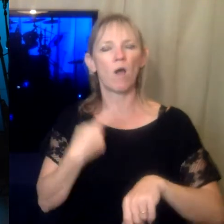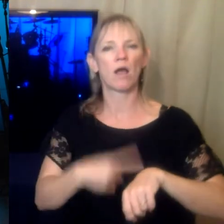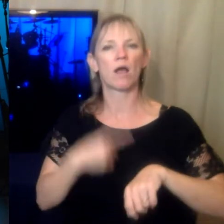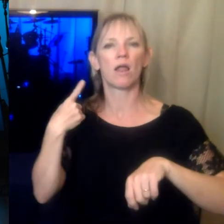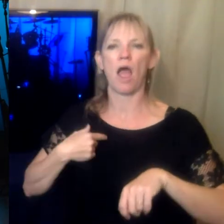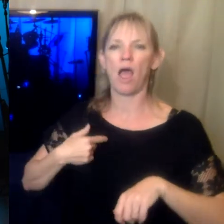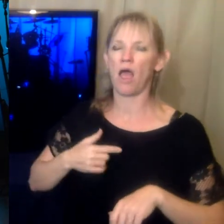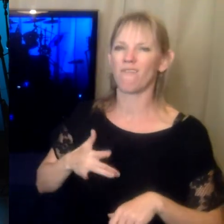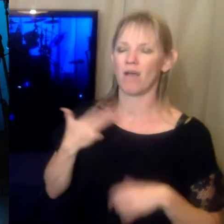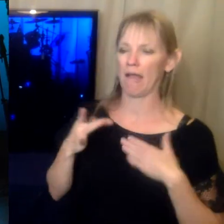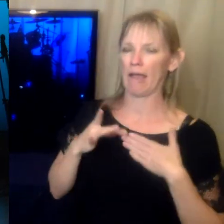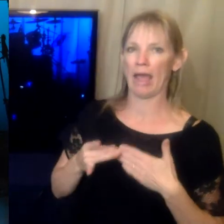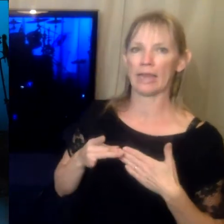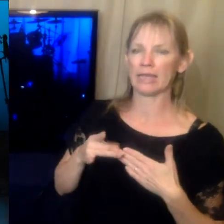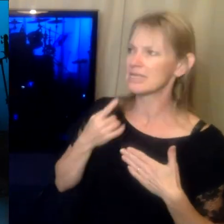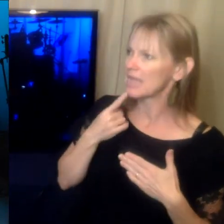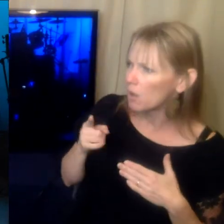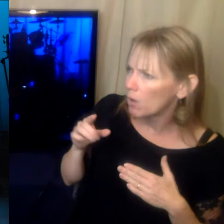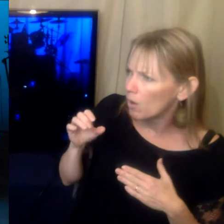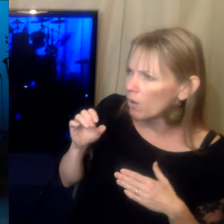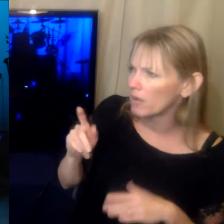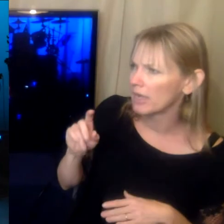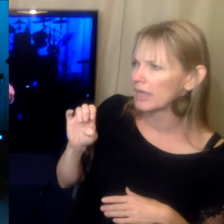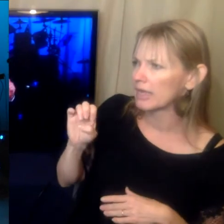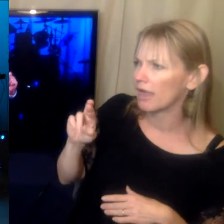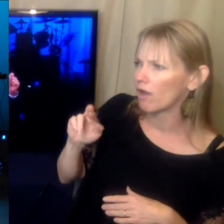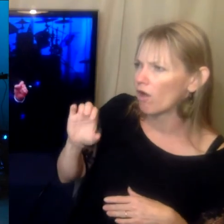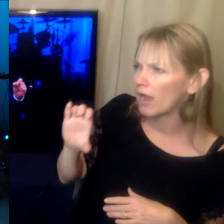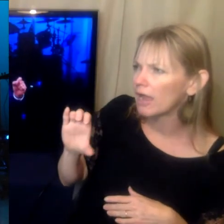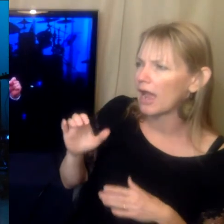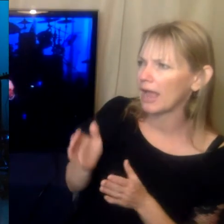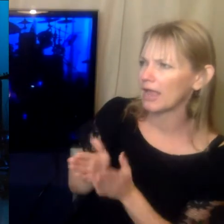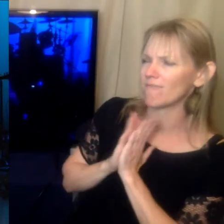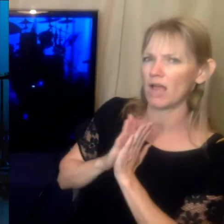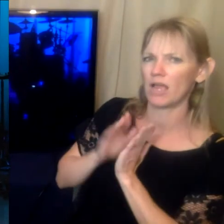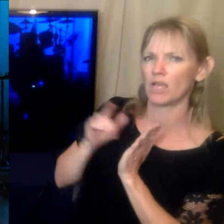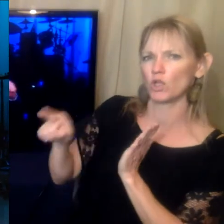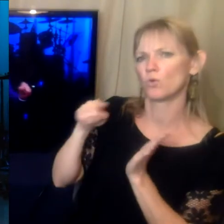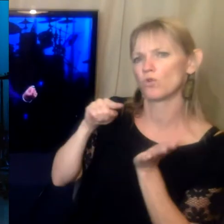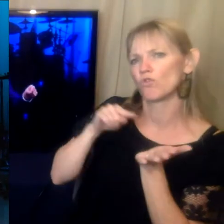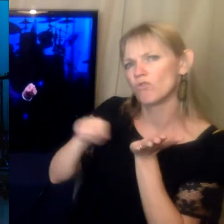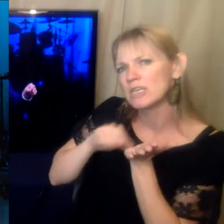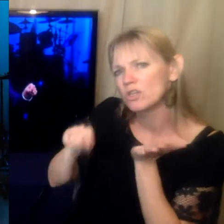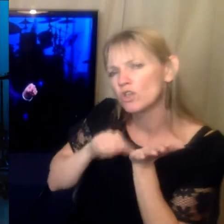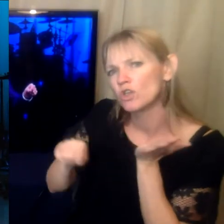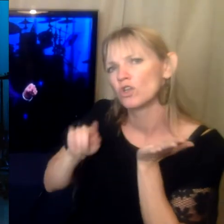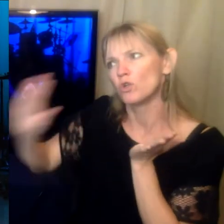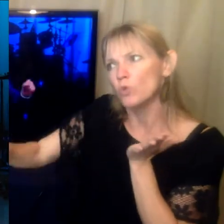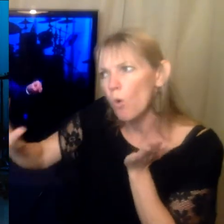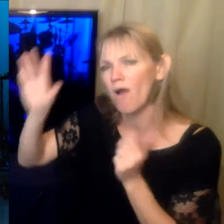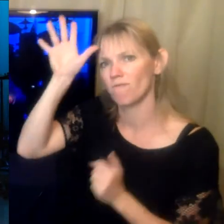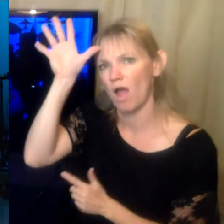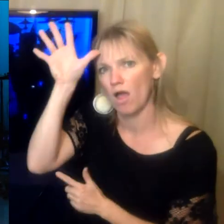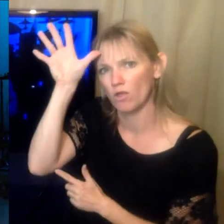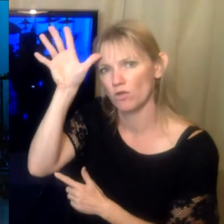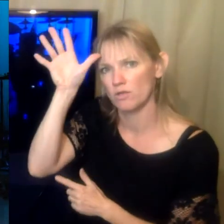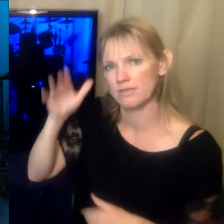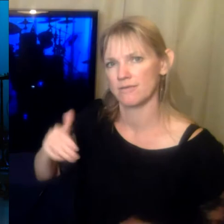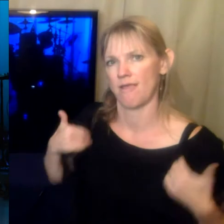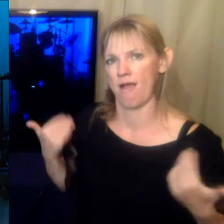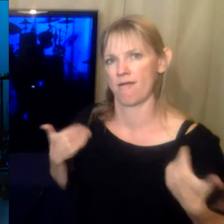him, Eric, I invite you to do a little more digging and research into your dad's early life. And he did